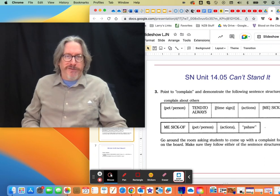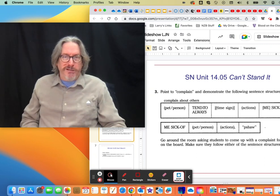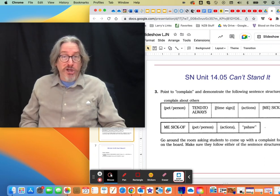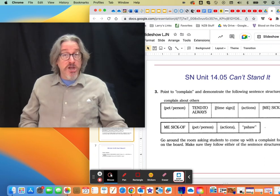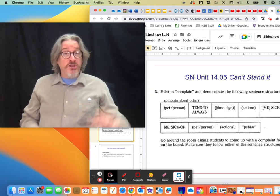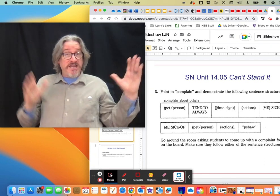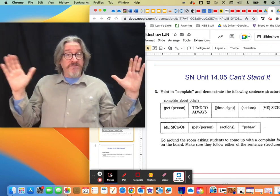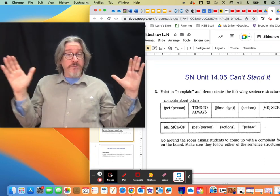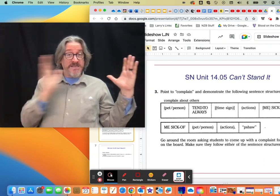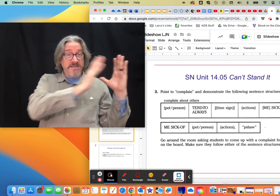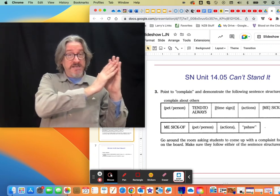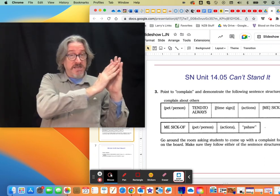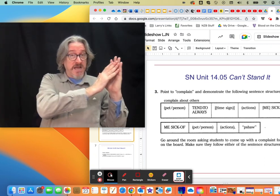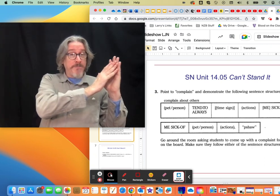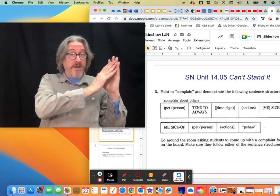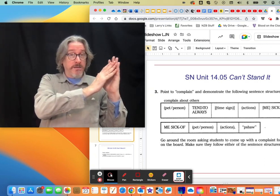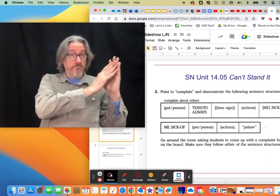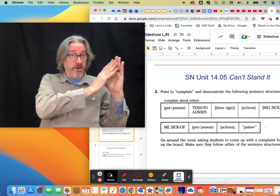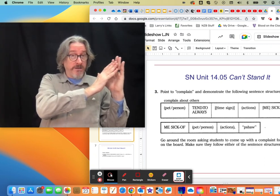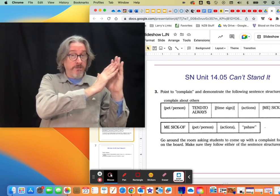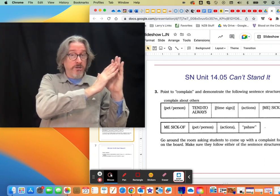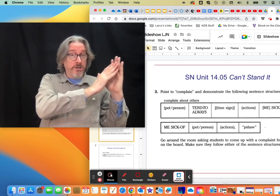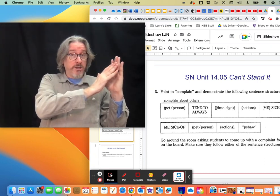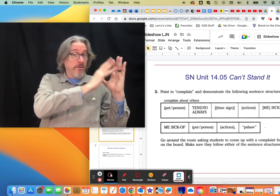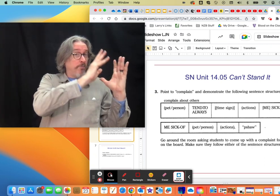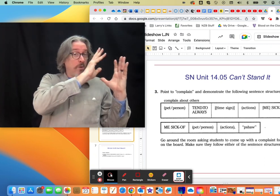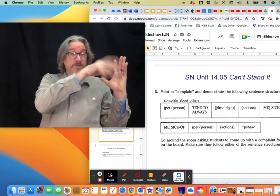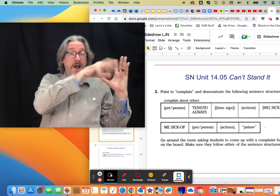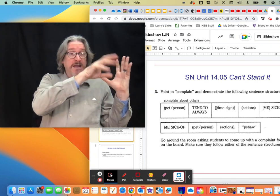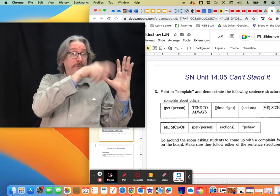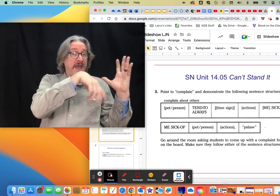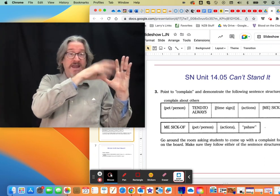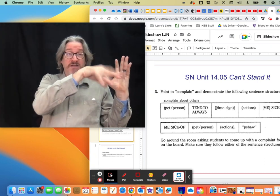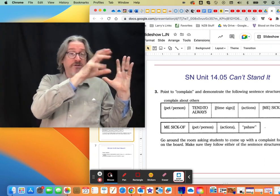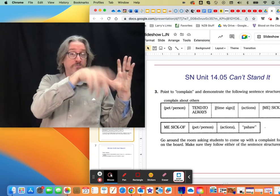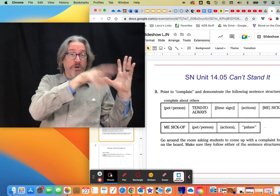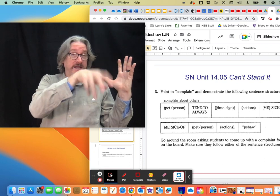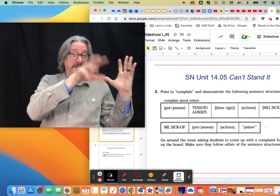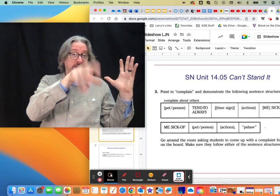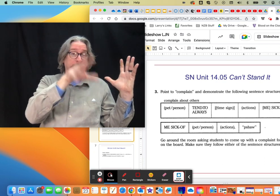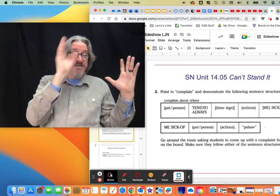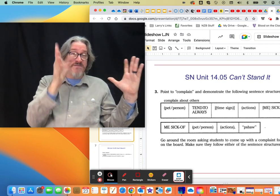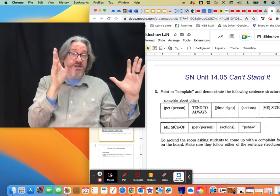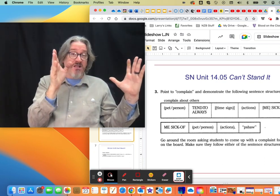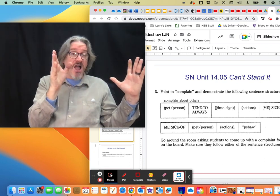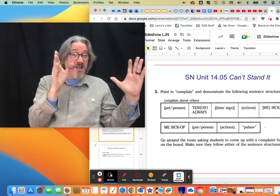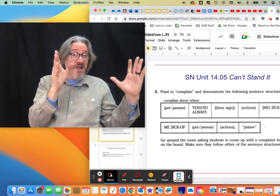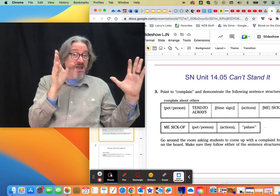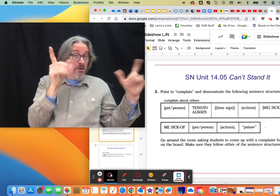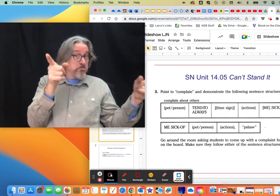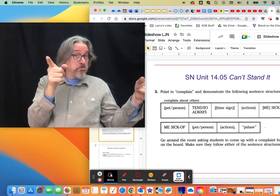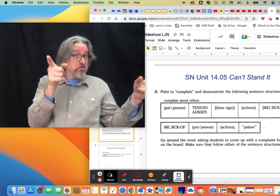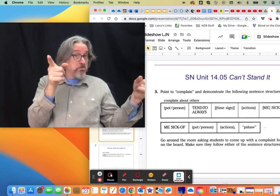sick. That can even be seen as a topic, right? When my pet every morning gets up at